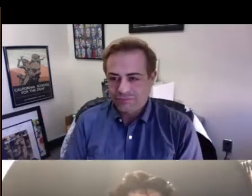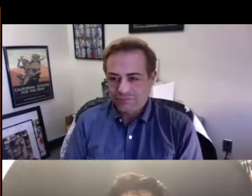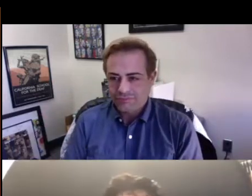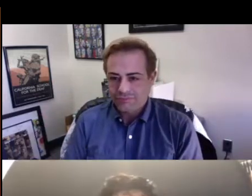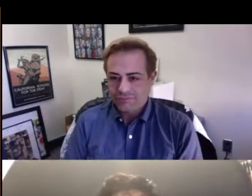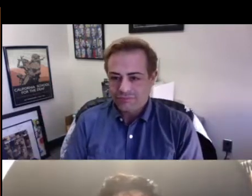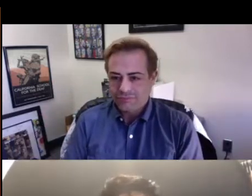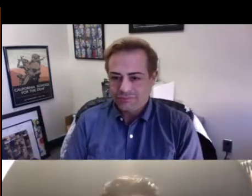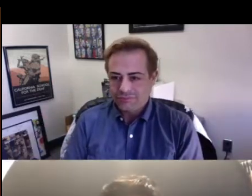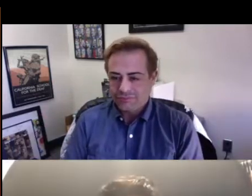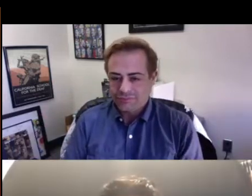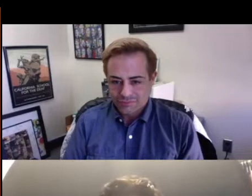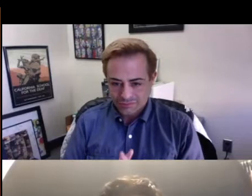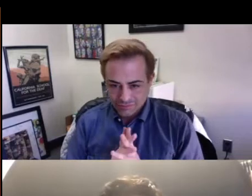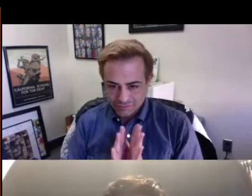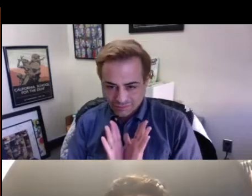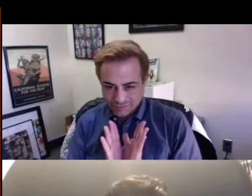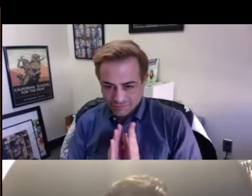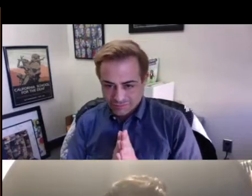is a correlation.